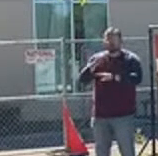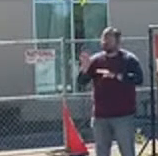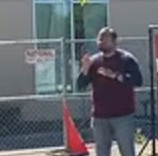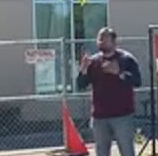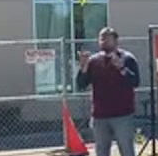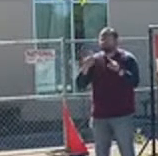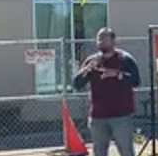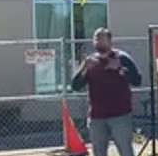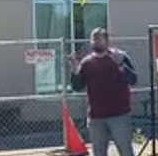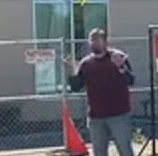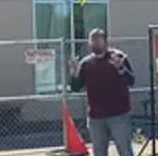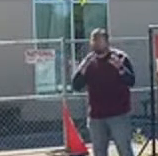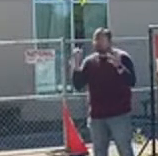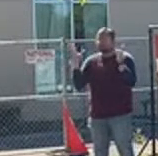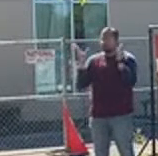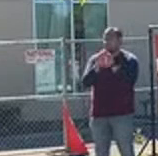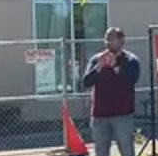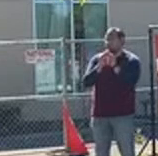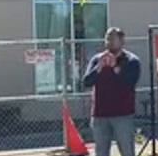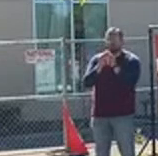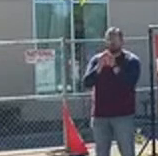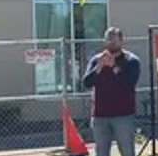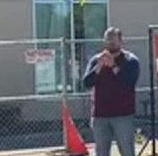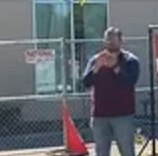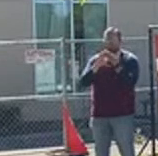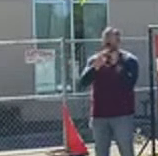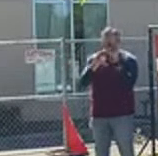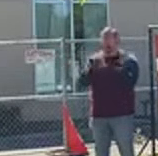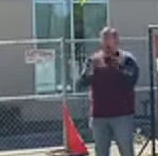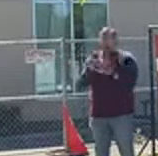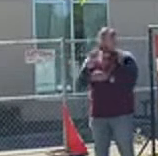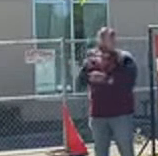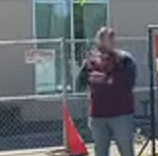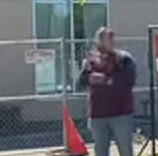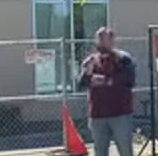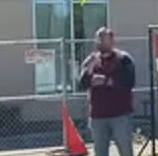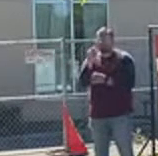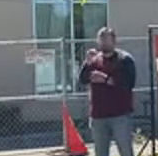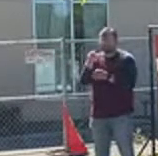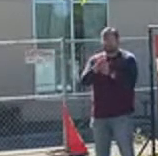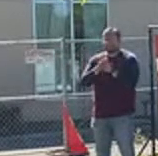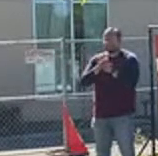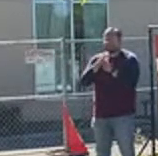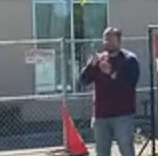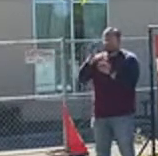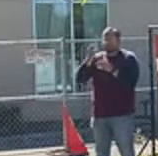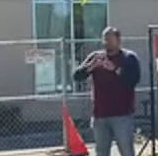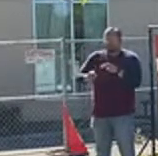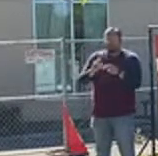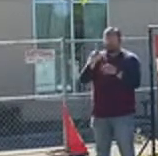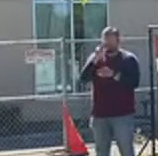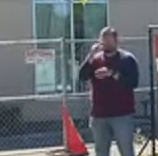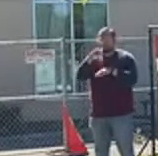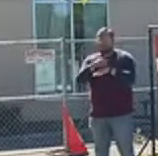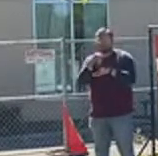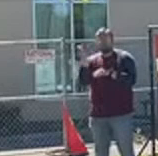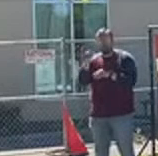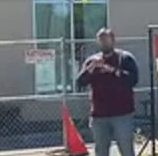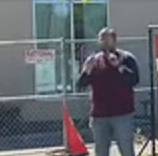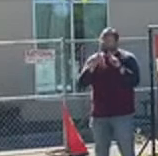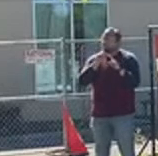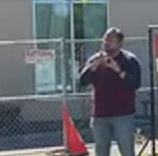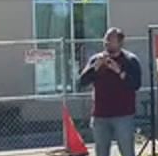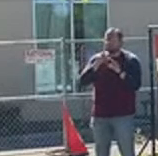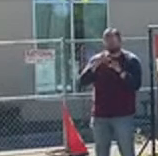the community here at Stevens. This space is going to shorten lunch lines, sure, but really the bottom